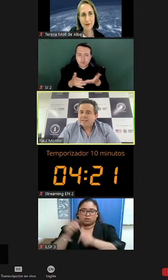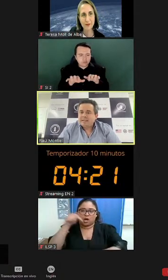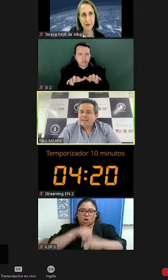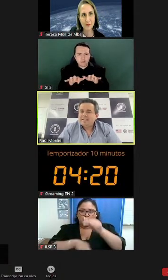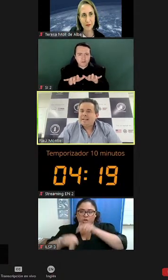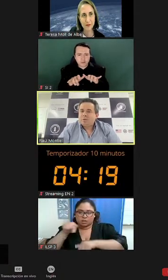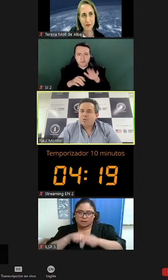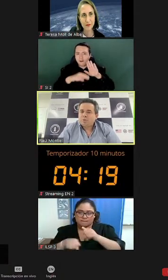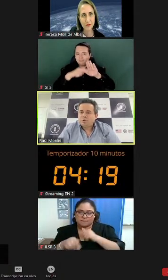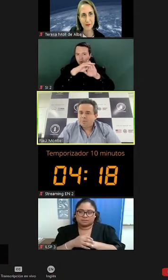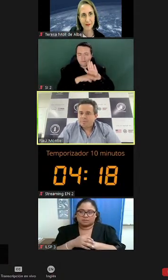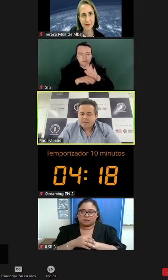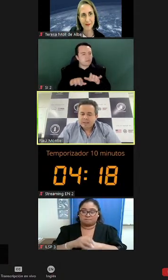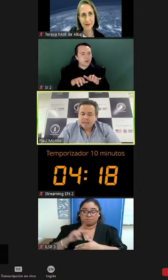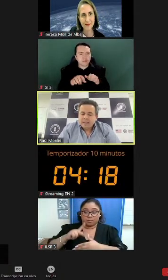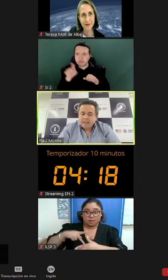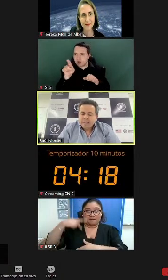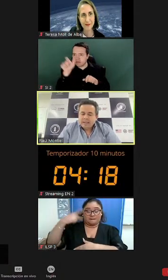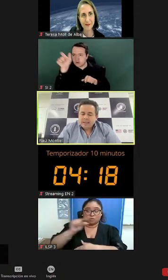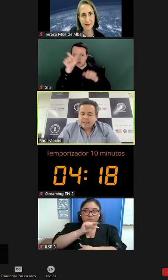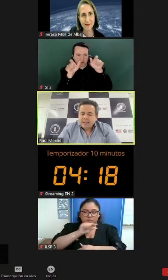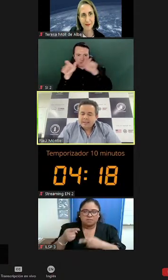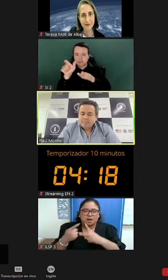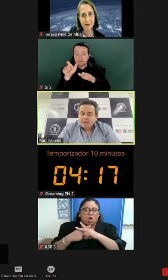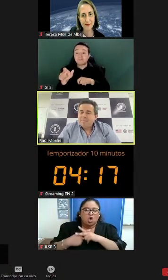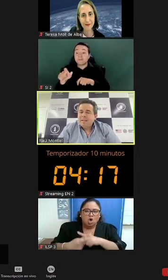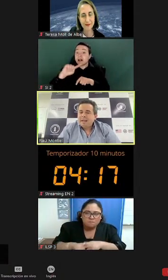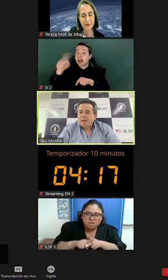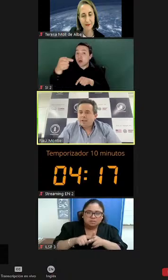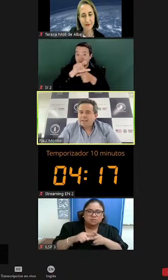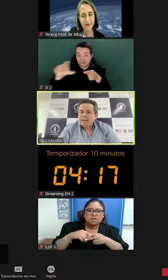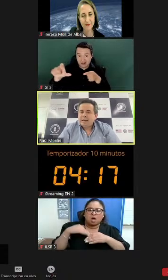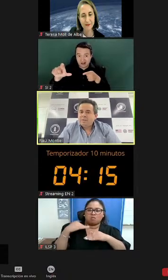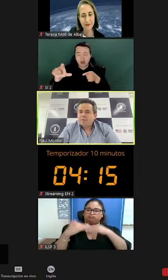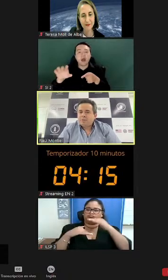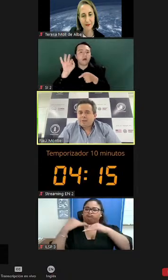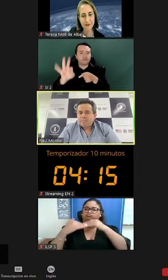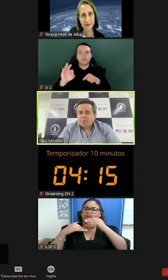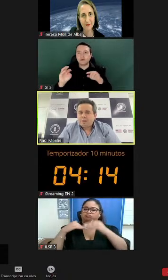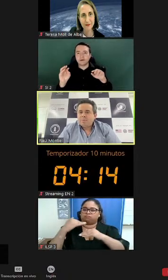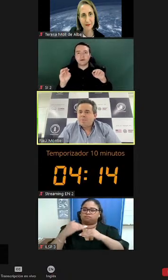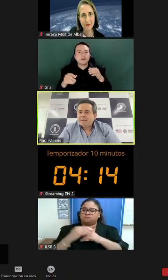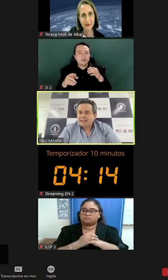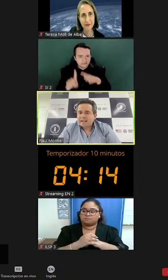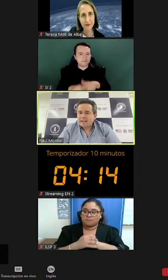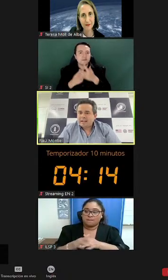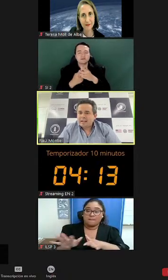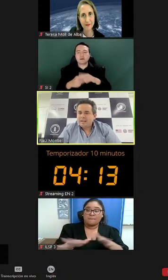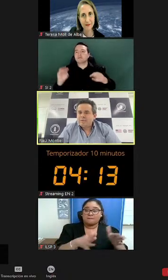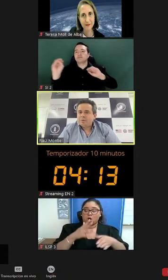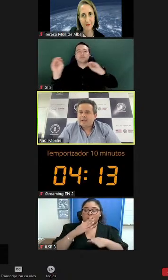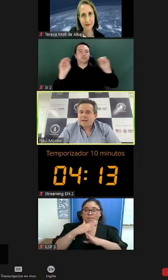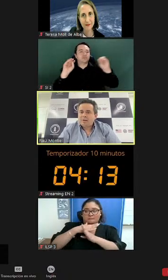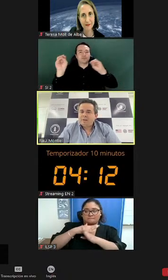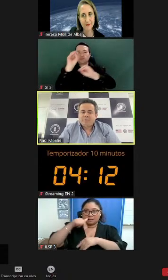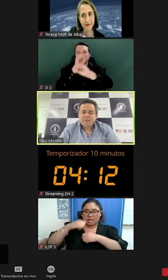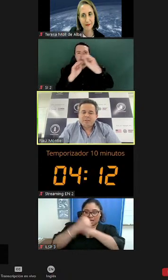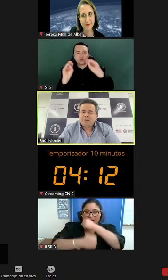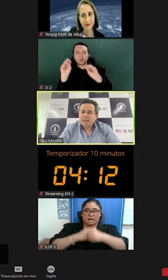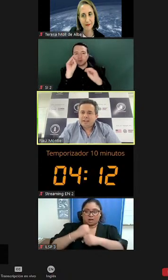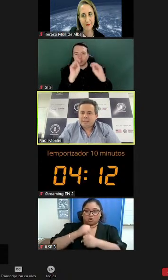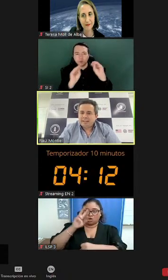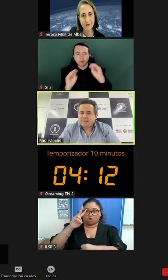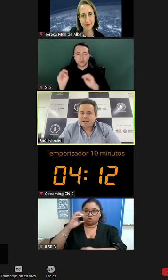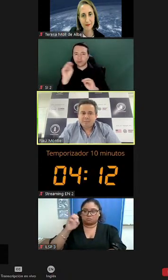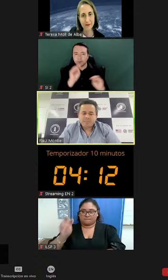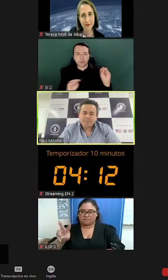software and next week we will begin with the construction by mid 2022 we